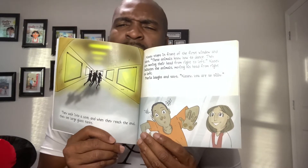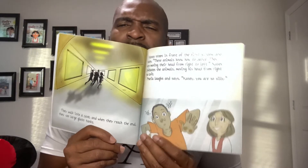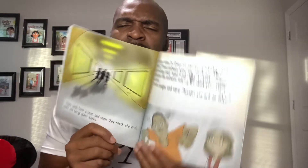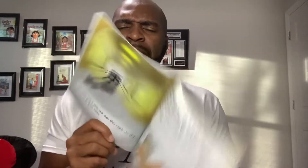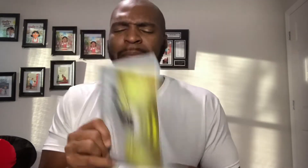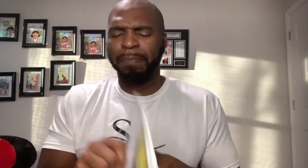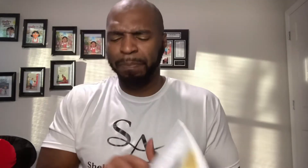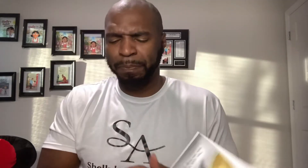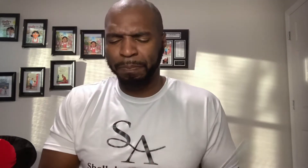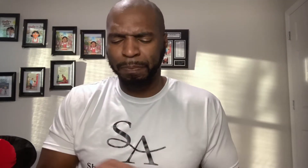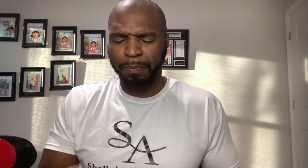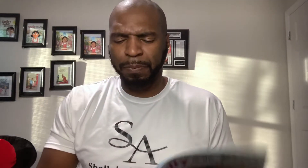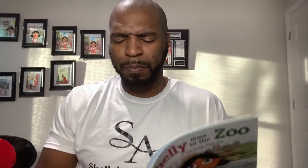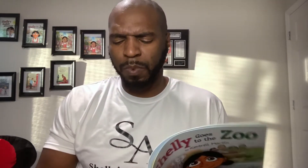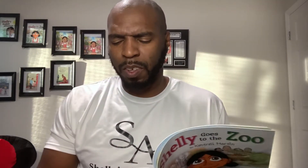silly."